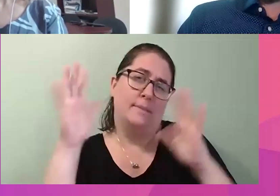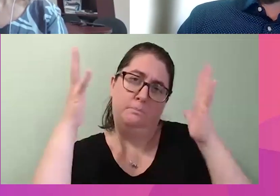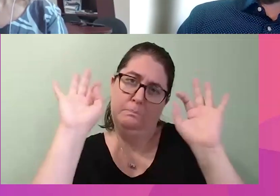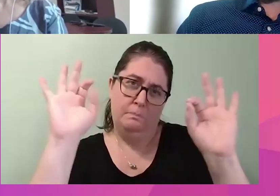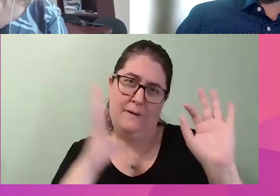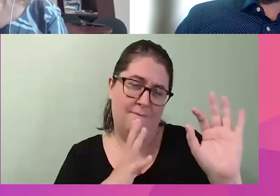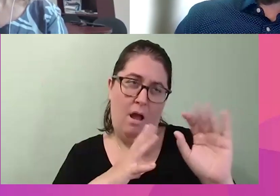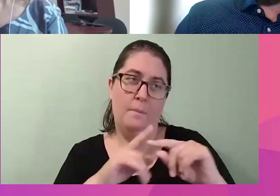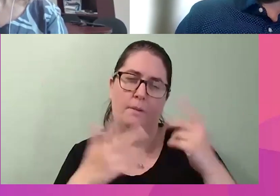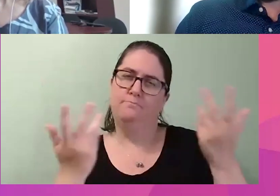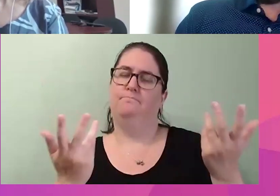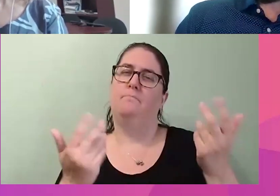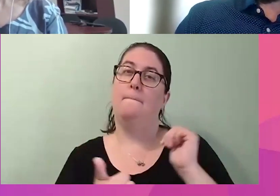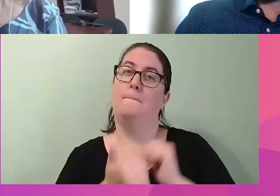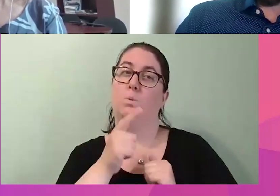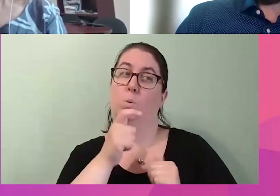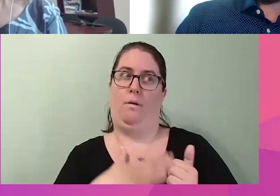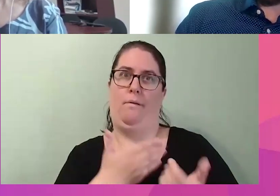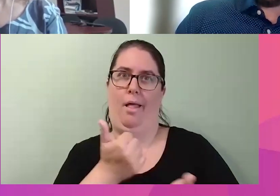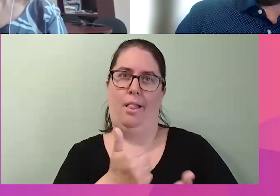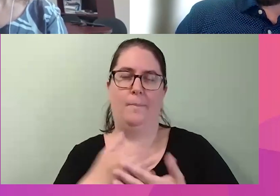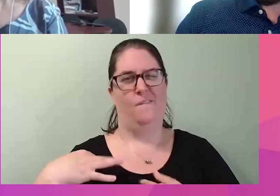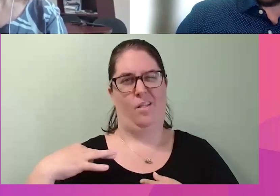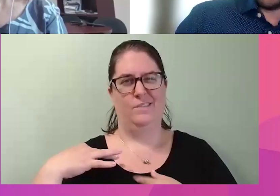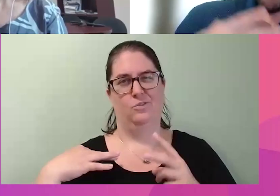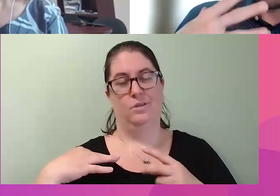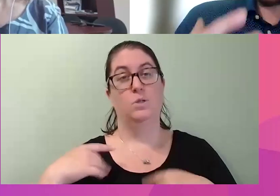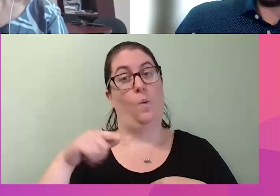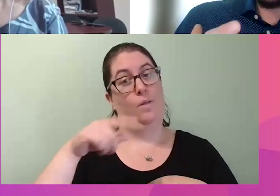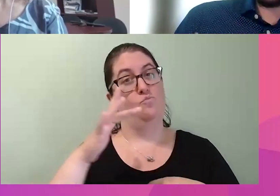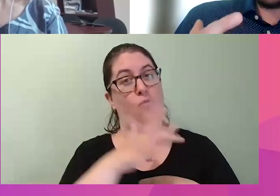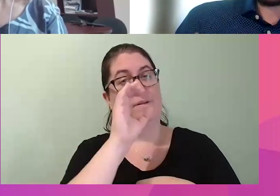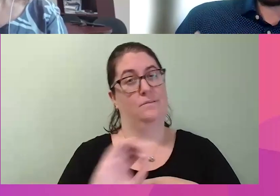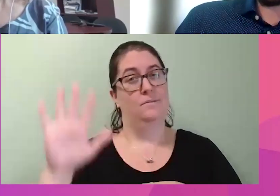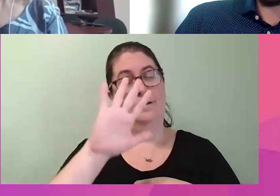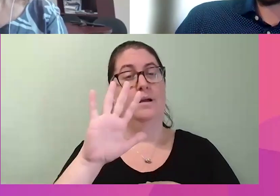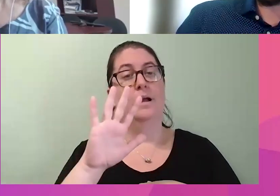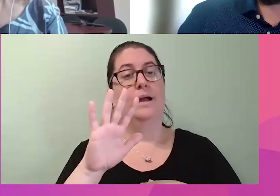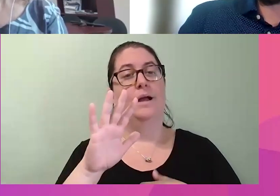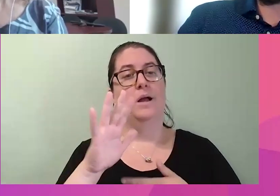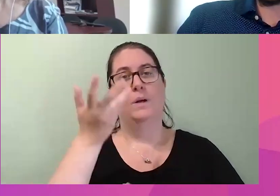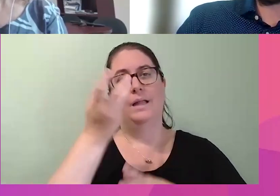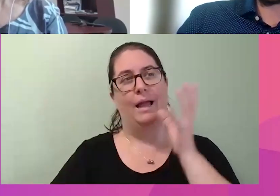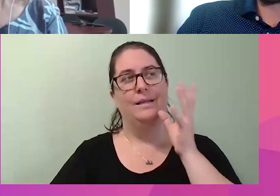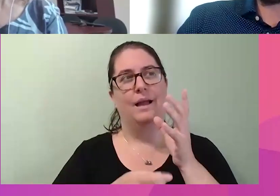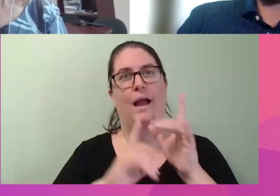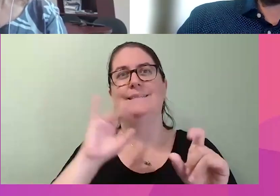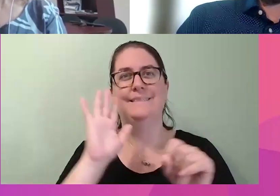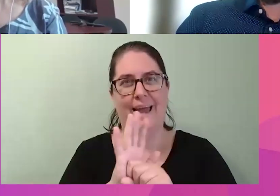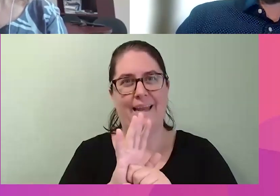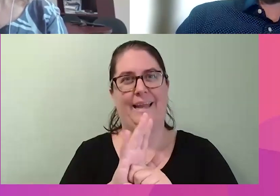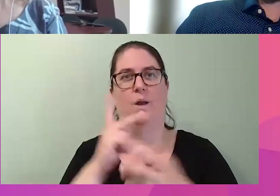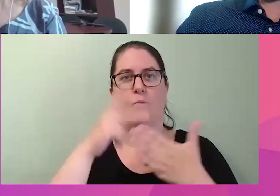well. But what we lack in the province is sort of a coordinated and dedicated response system to this